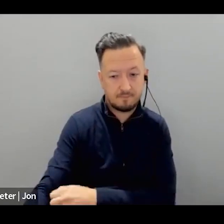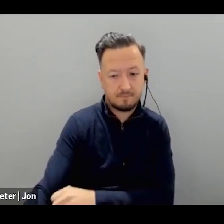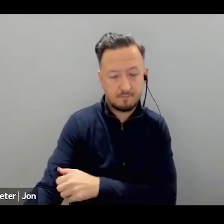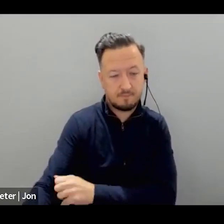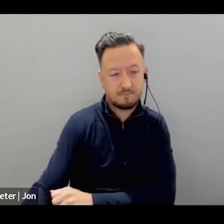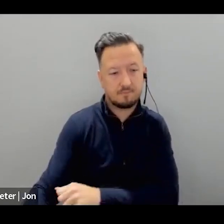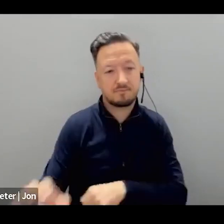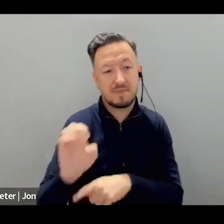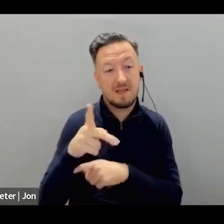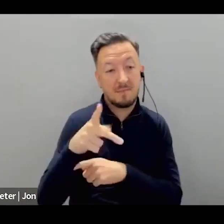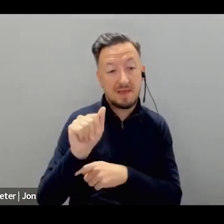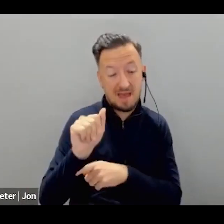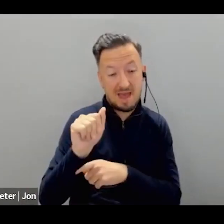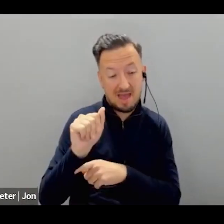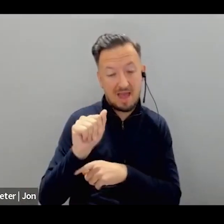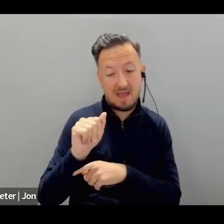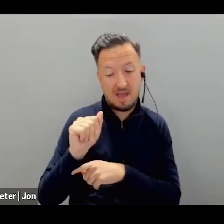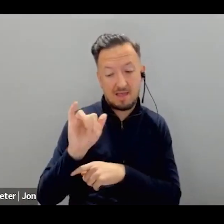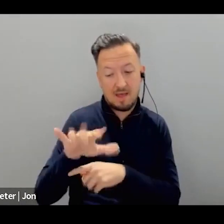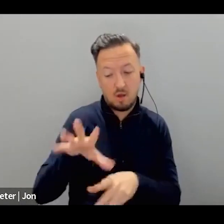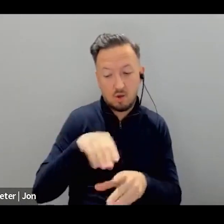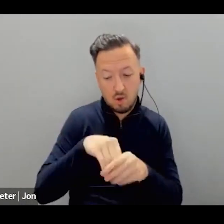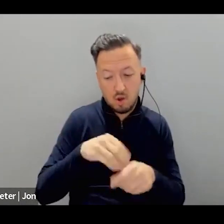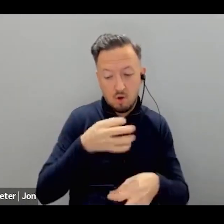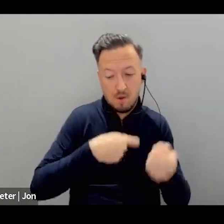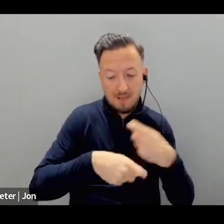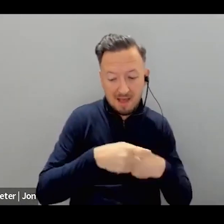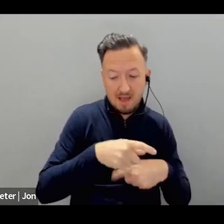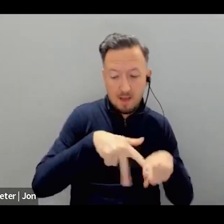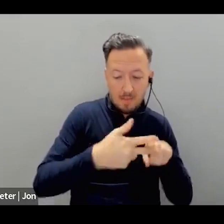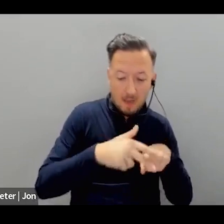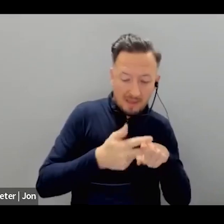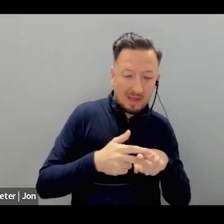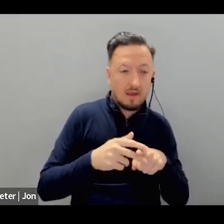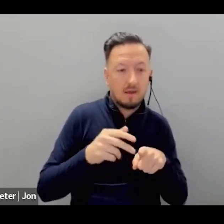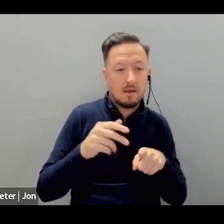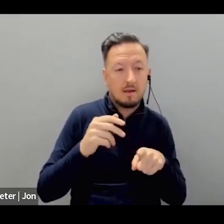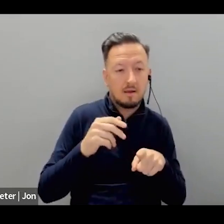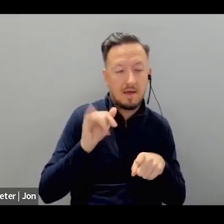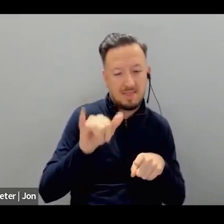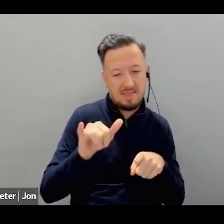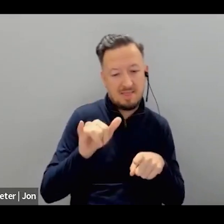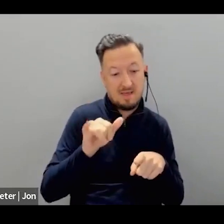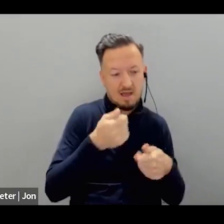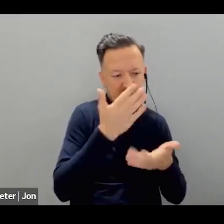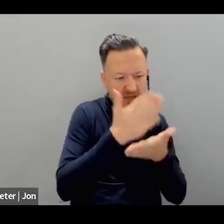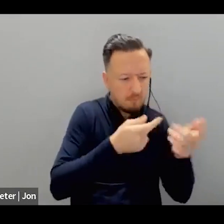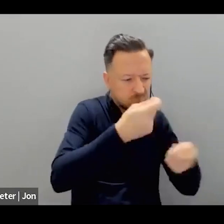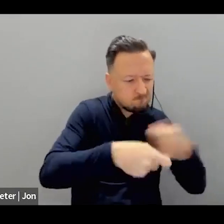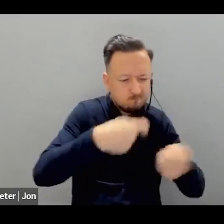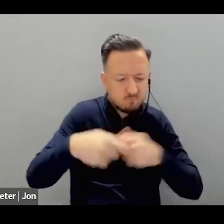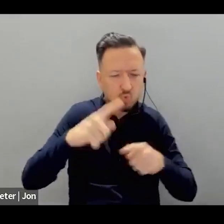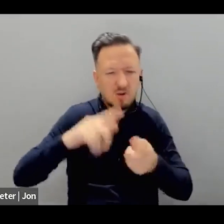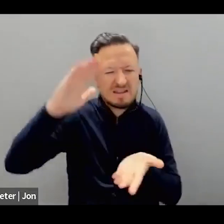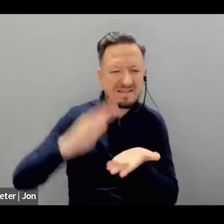to the schools also includes replacing any plumbing or fixtures that may increase the chances of lead exposure. So